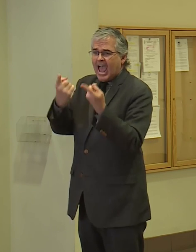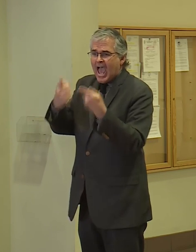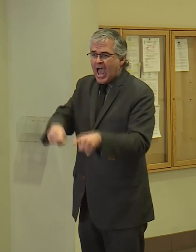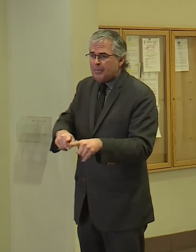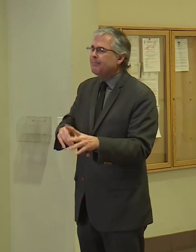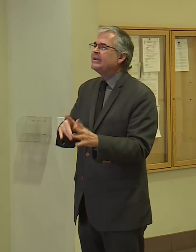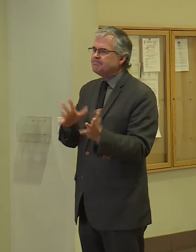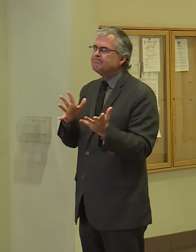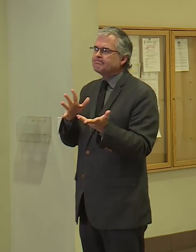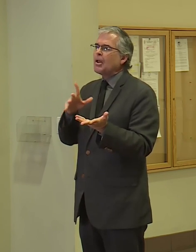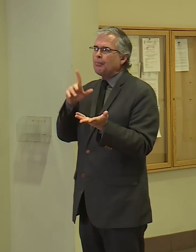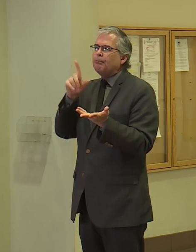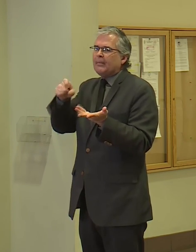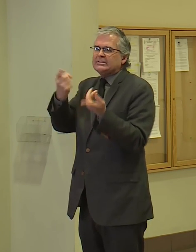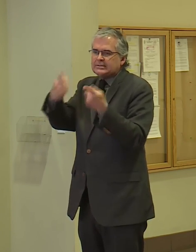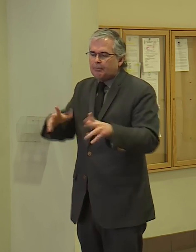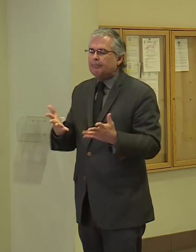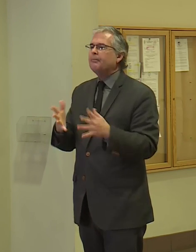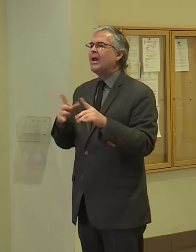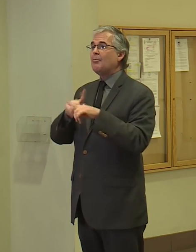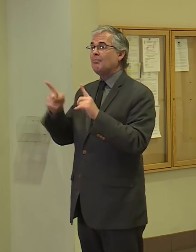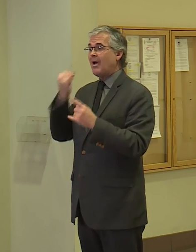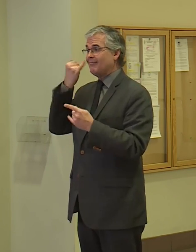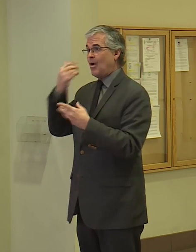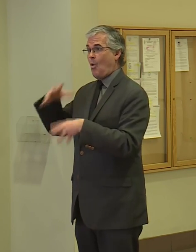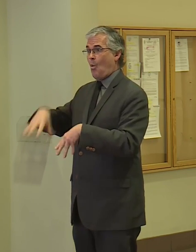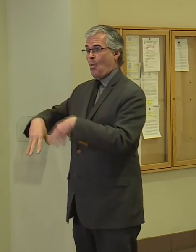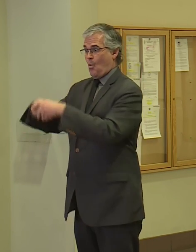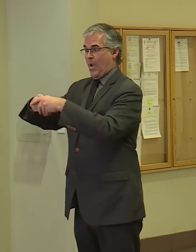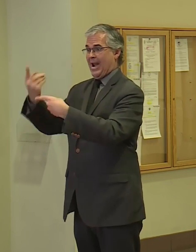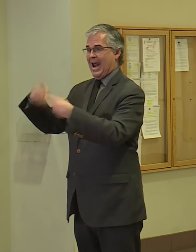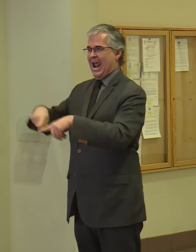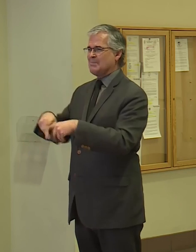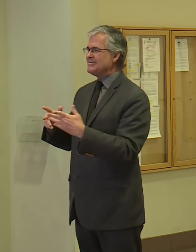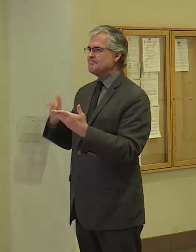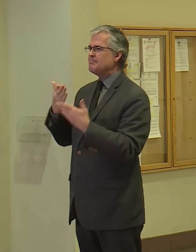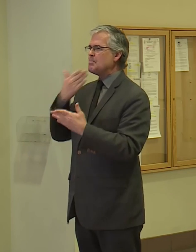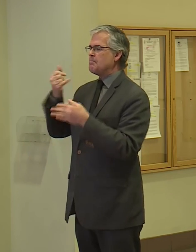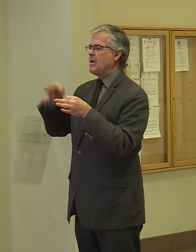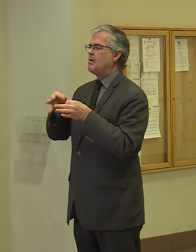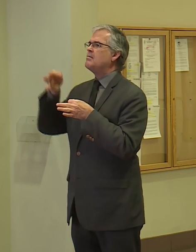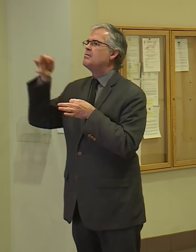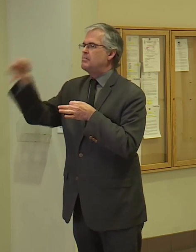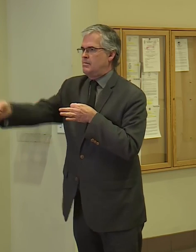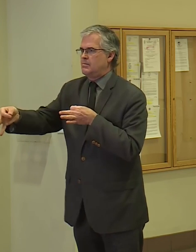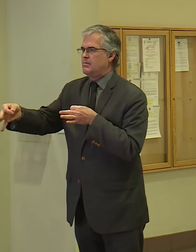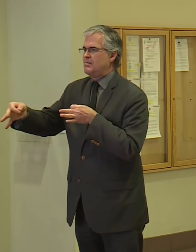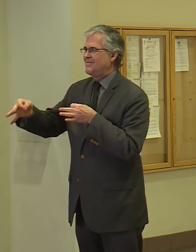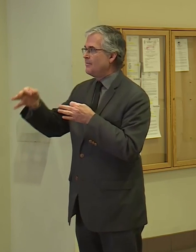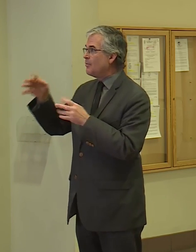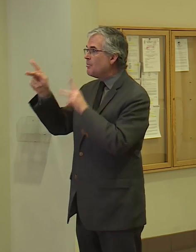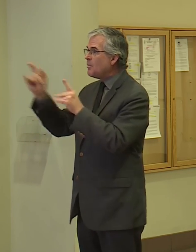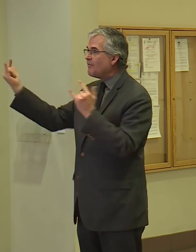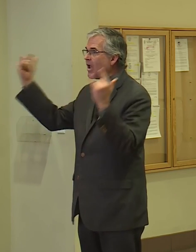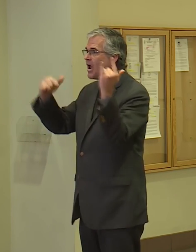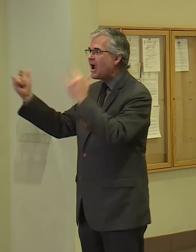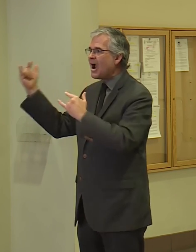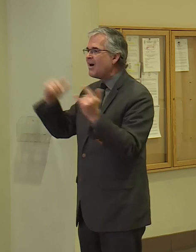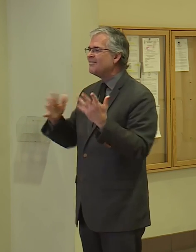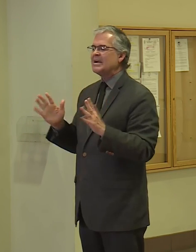is not the time to bring your friends together especially if this will require travel consider postponing the celebration